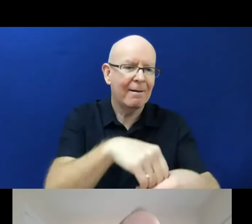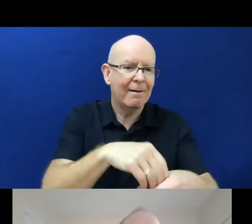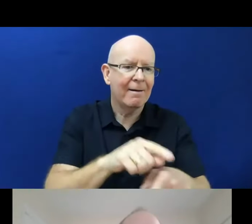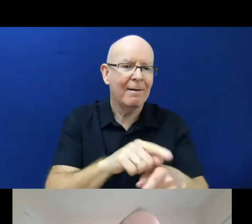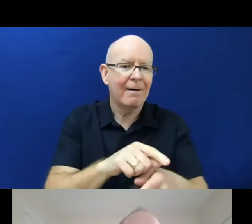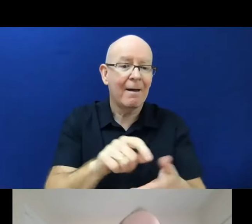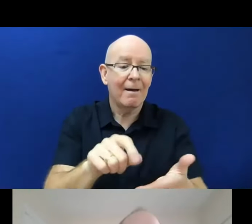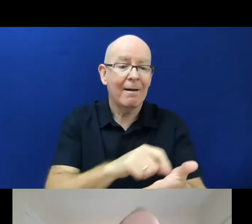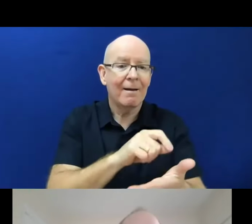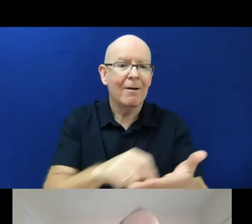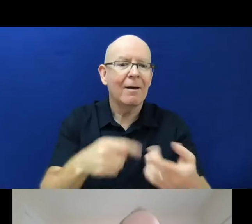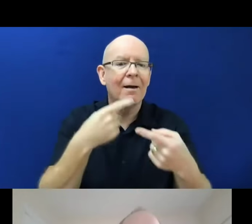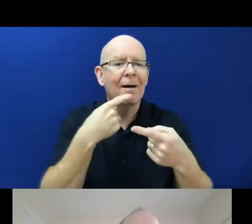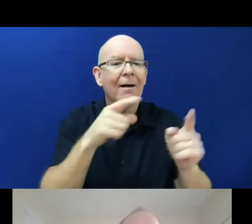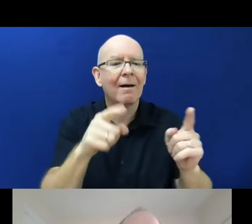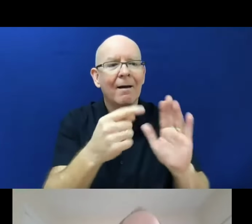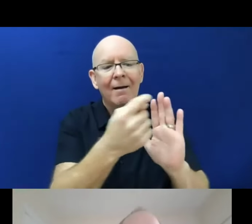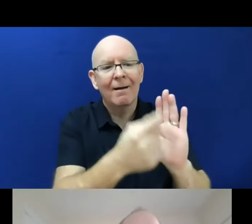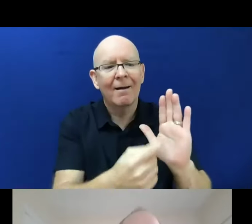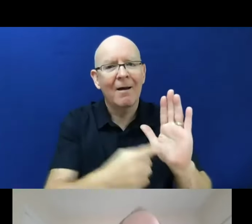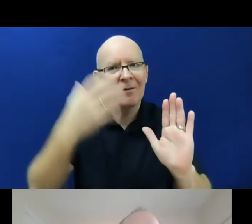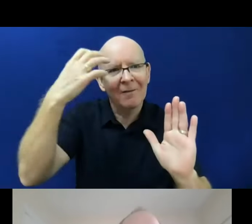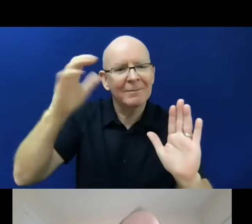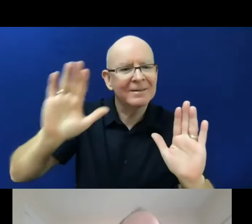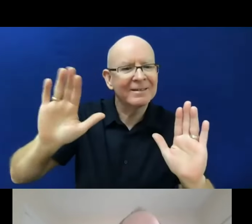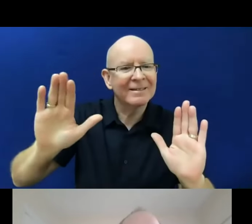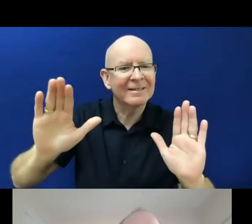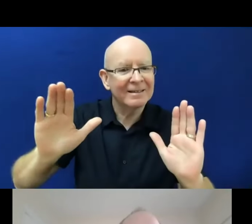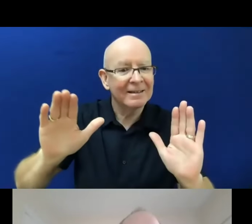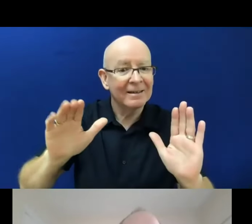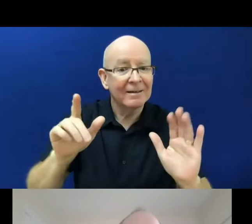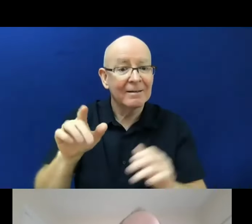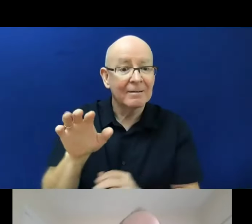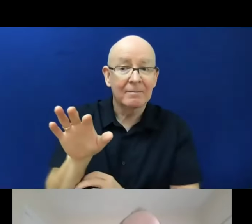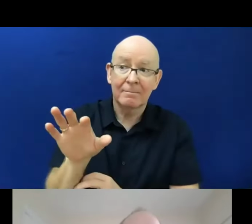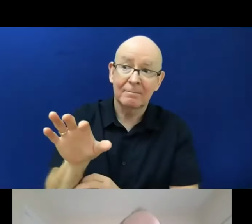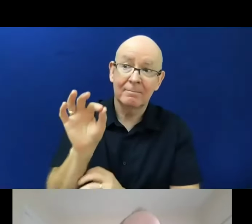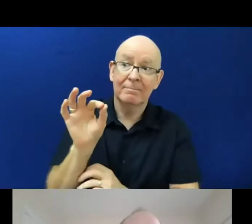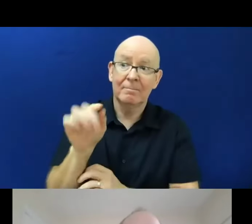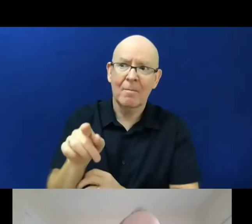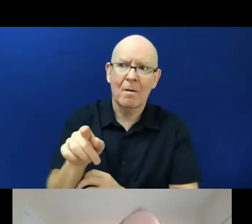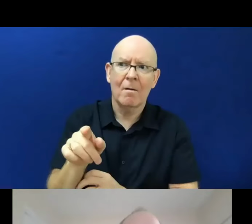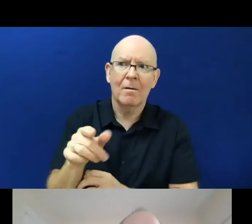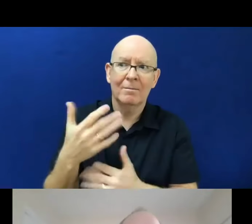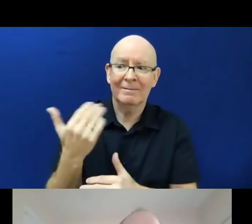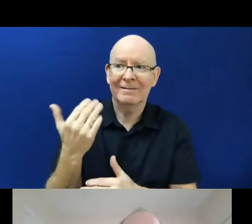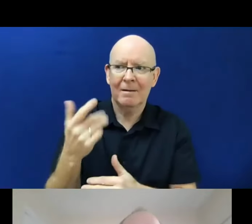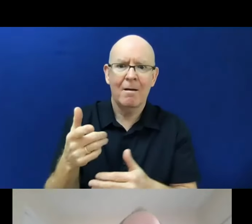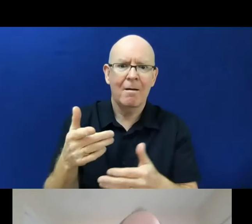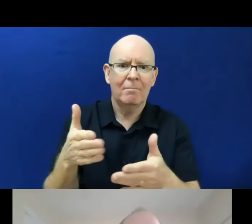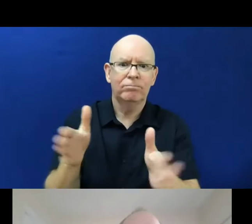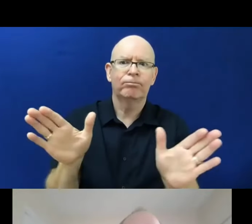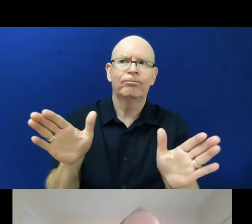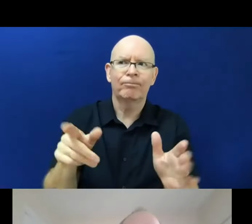only have a declaration from a government, but also a policy an election promise from this government,